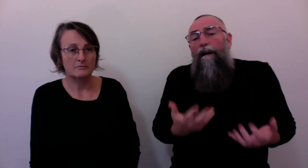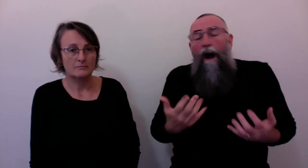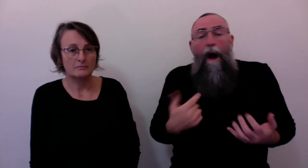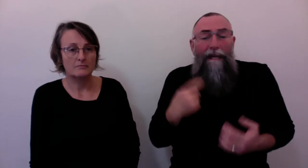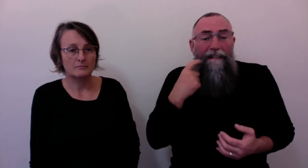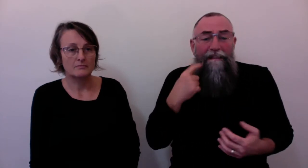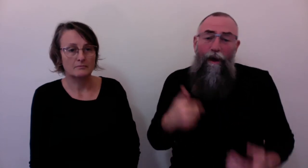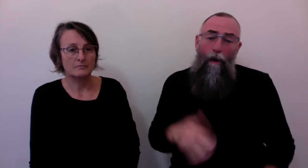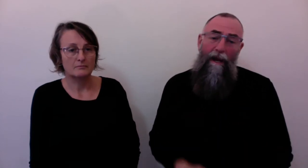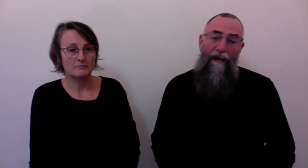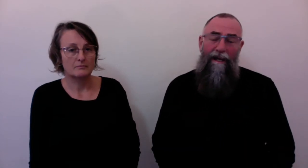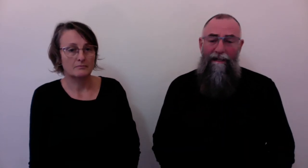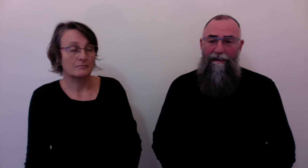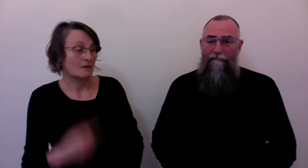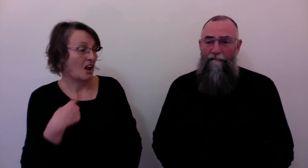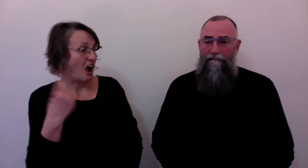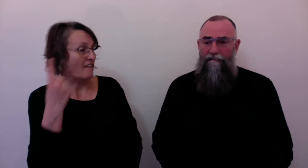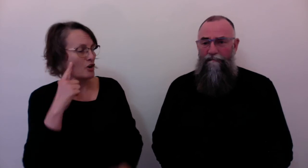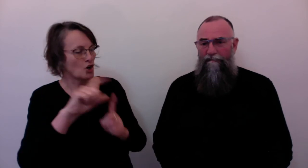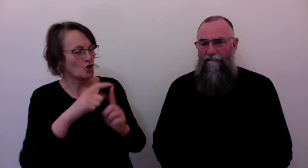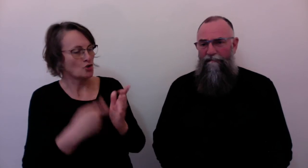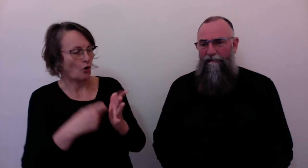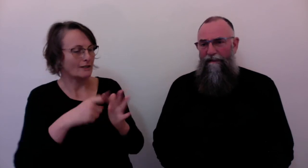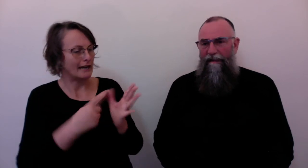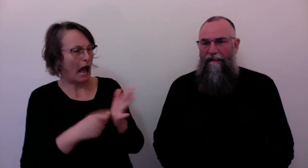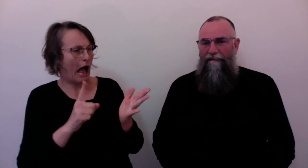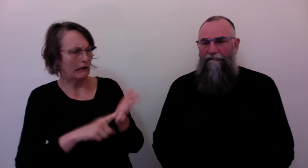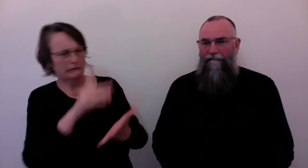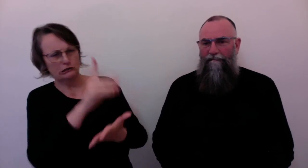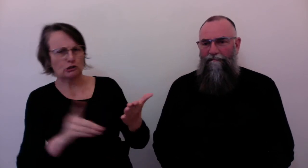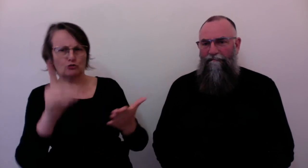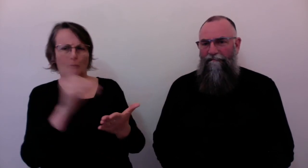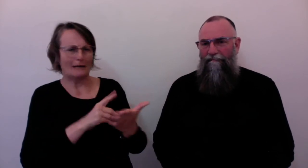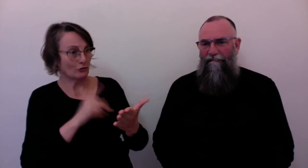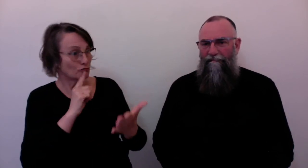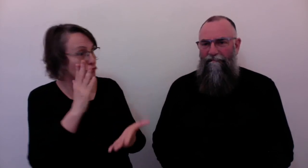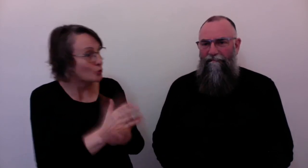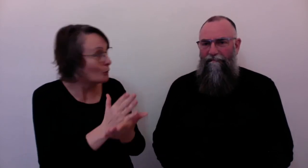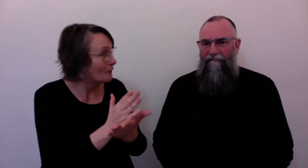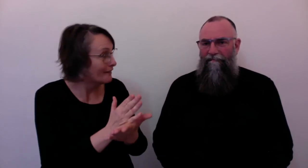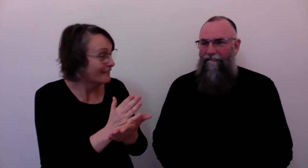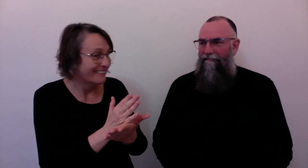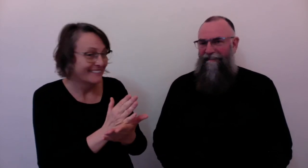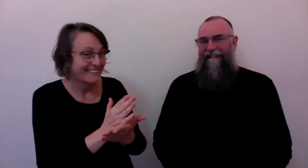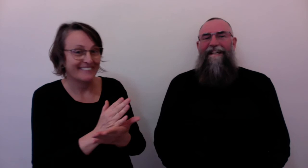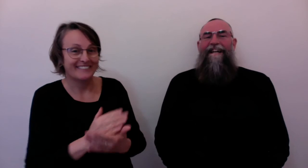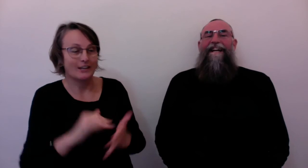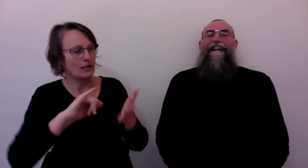I've heard Dr. Carl's huge at discrimination. I heard he's deliberately been bullying you on set. Is that true? Can you, Susan and Dr. Carl?